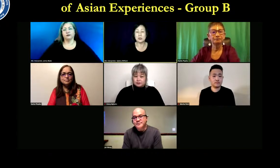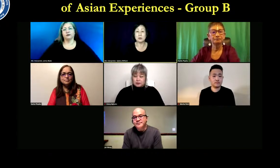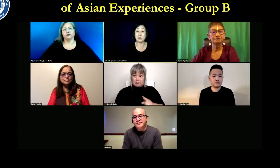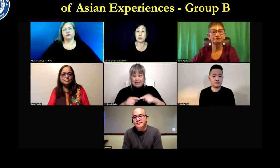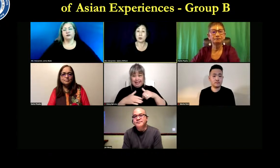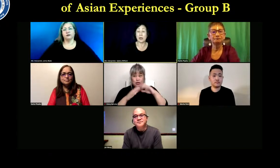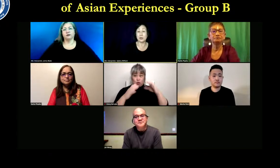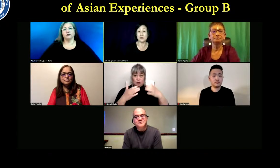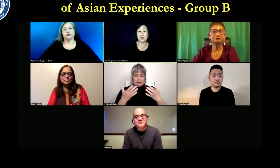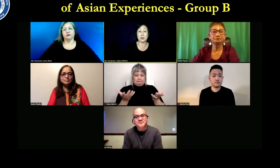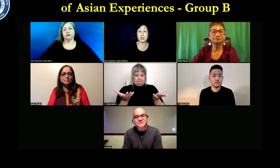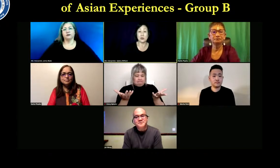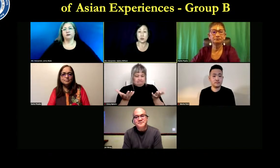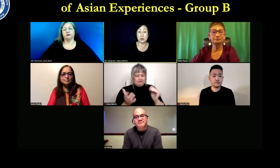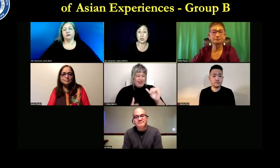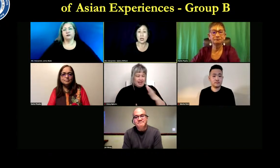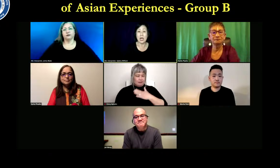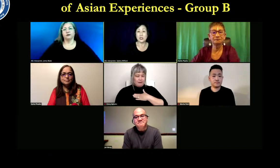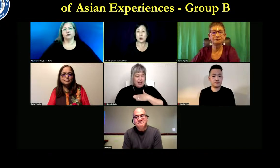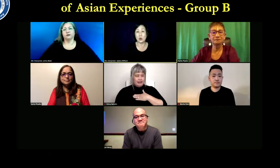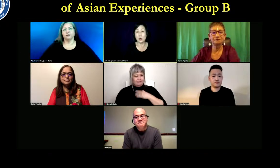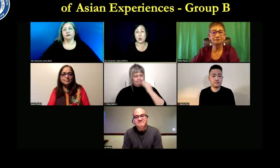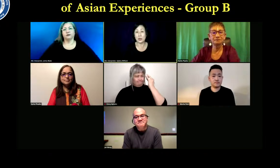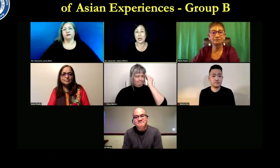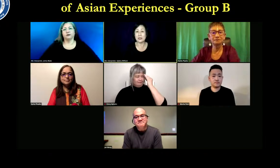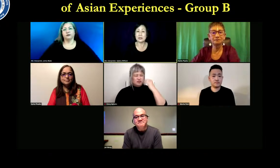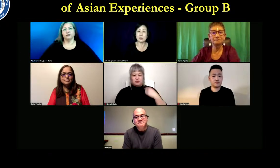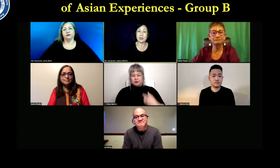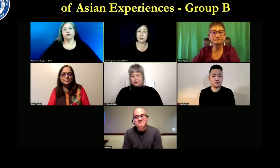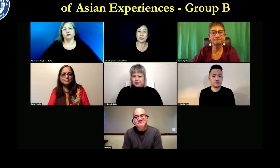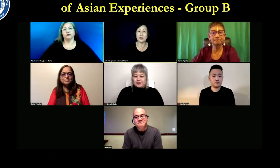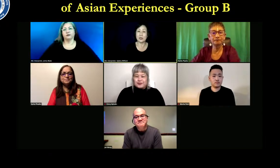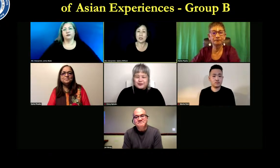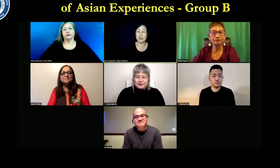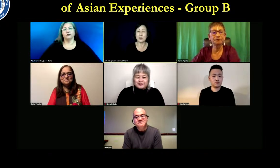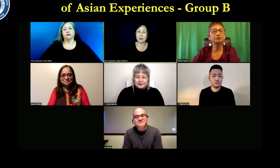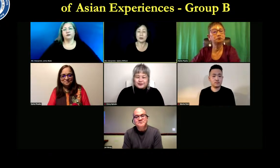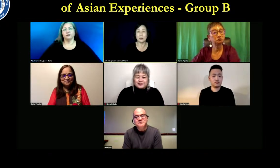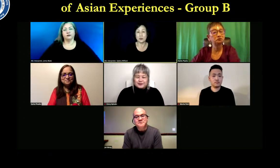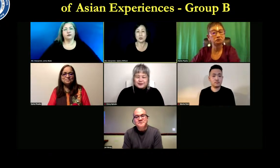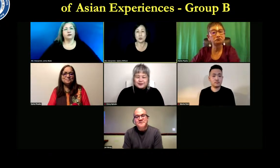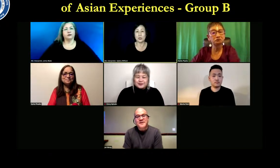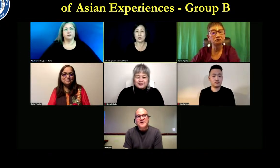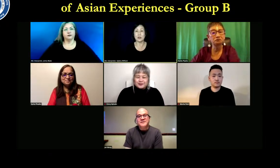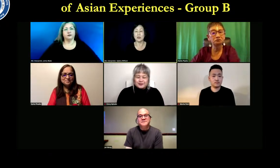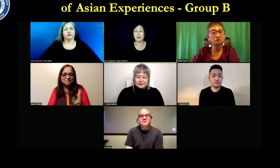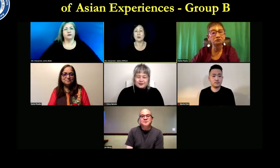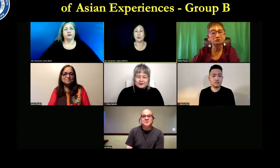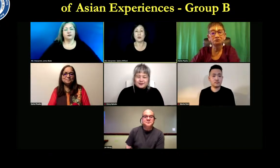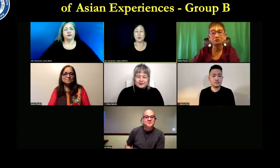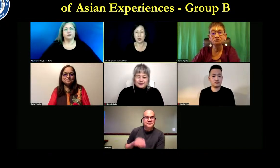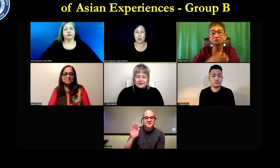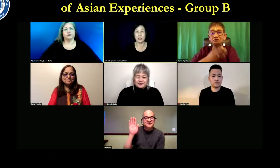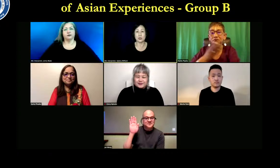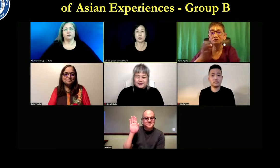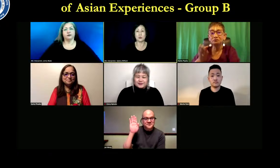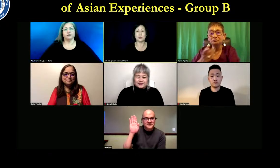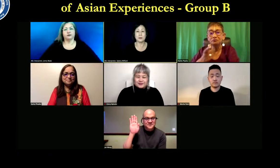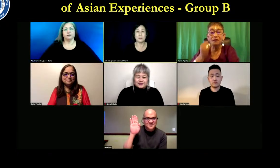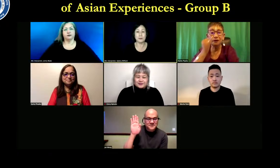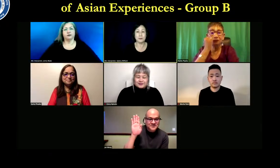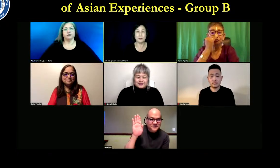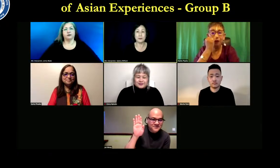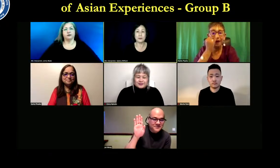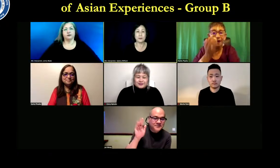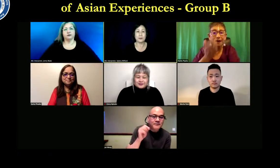groups, maybe perhaps even some individuals. As a whole, that is something I would have to think about if it's truly prevalent with all Asian